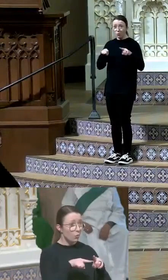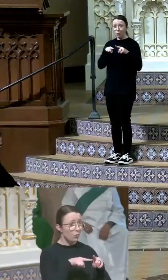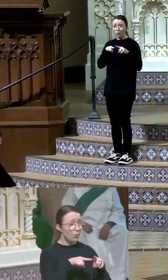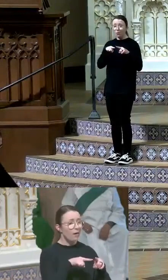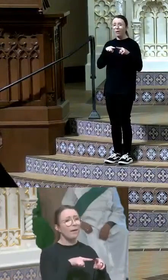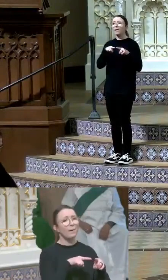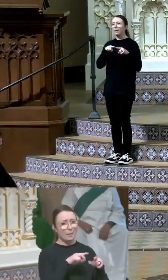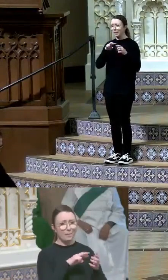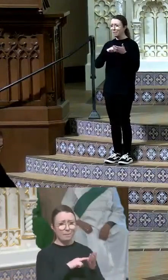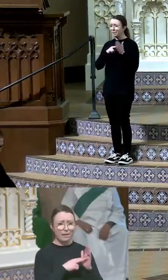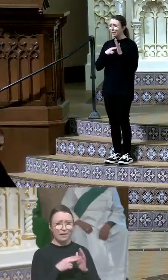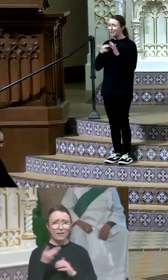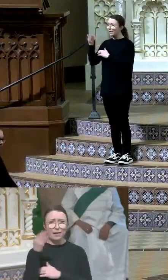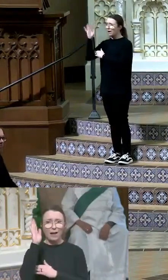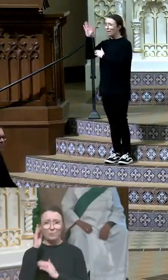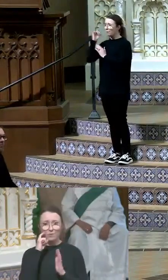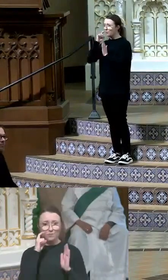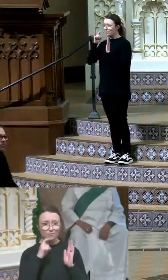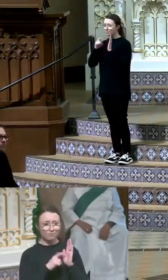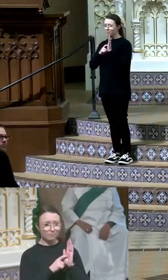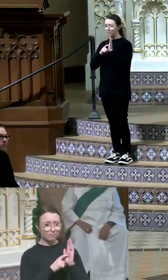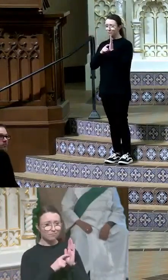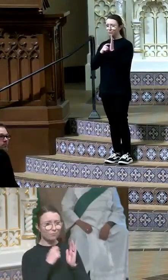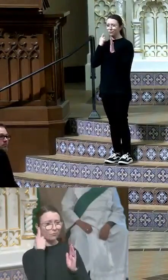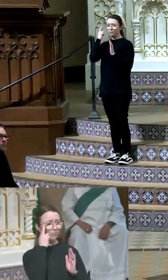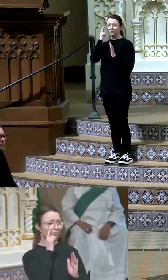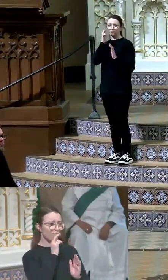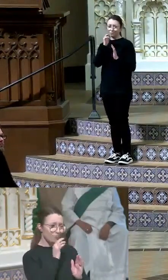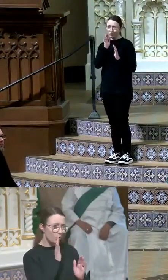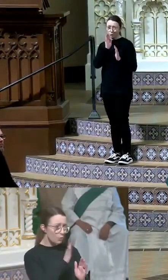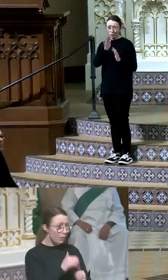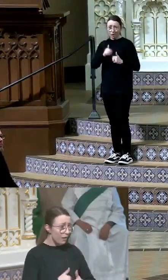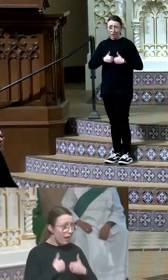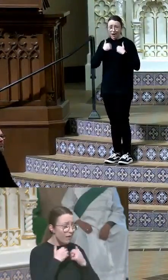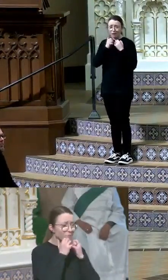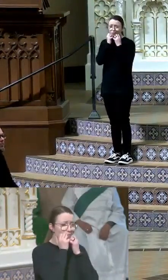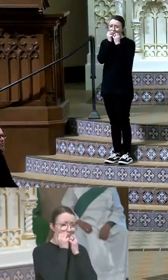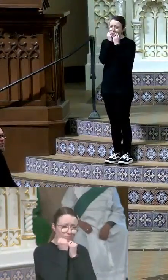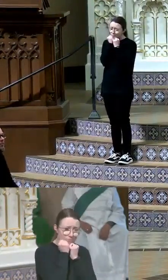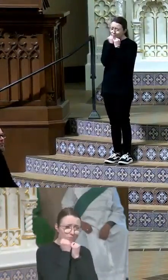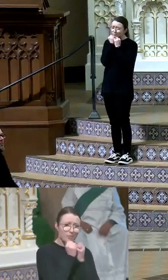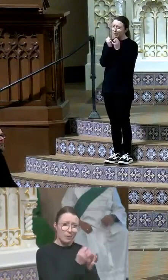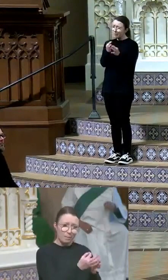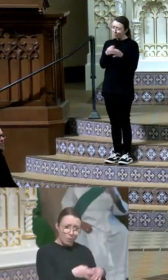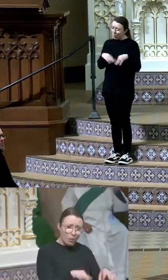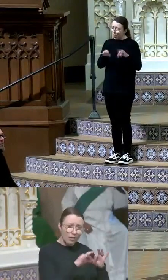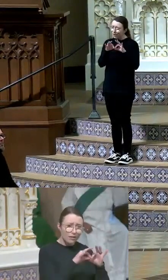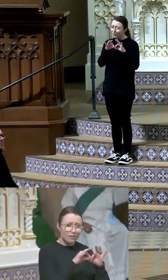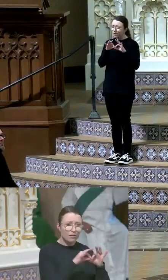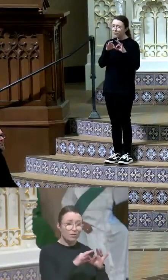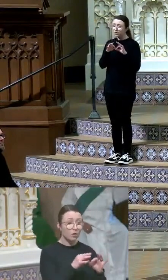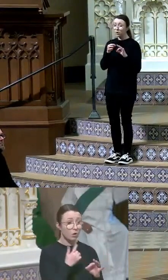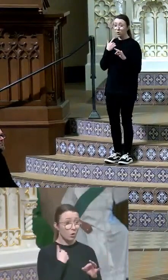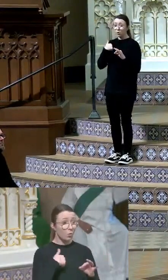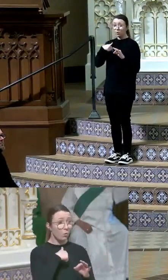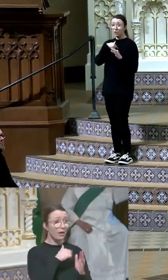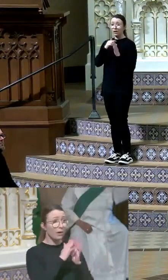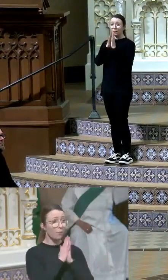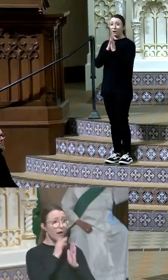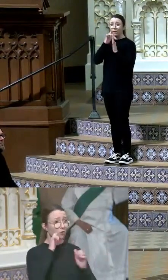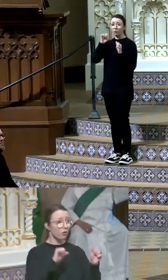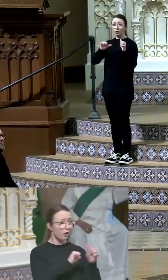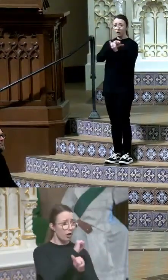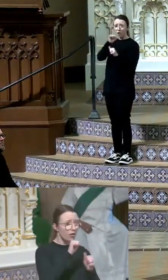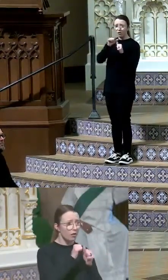And we plead God to intervene, to take care of you, to lift you up,